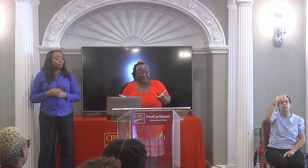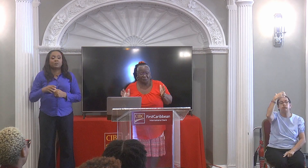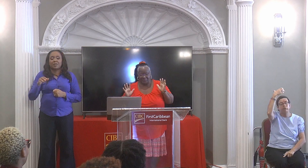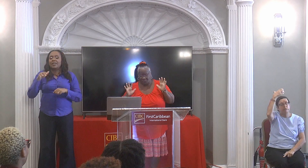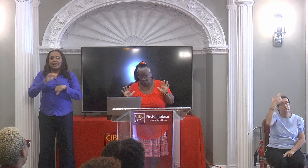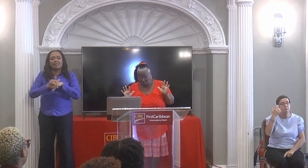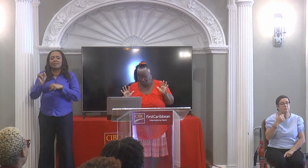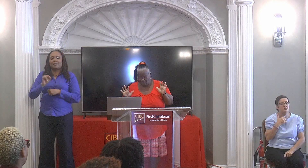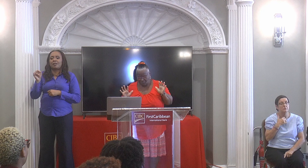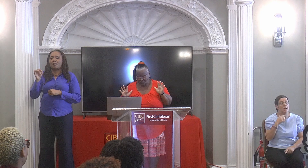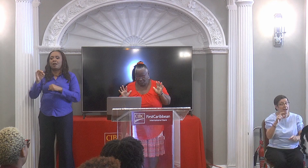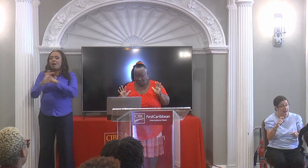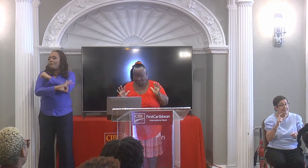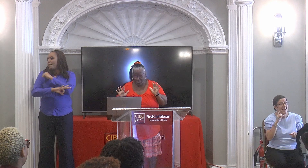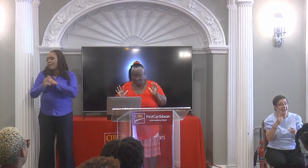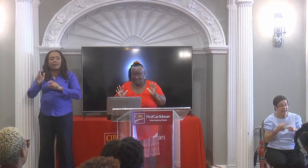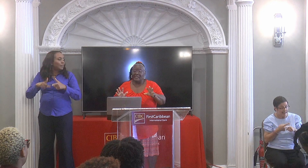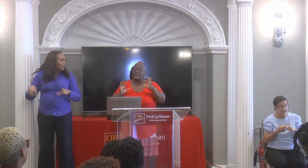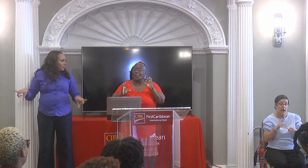foreign language.